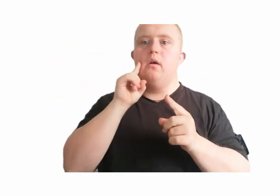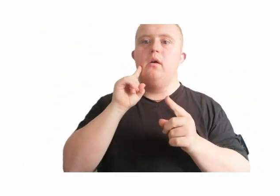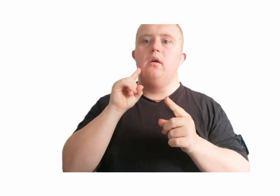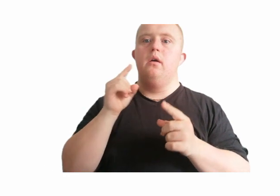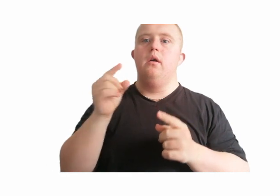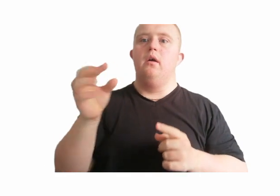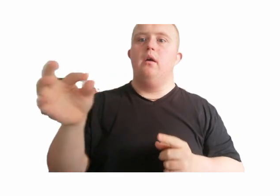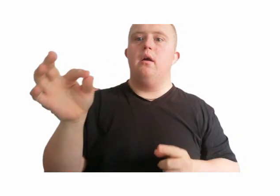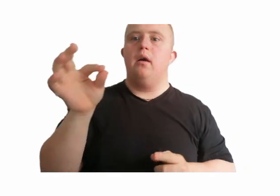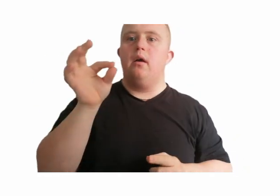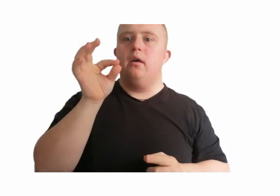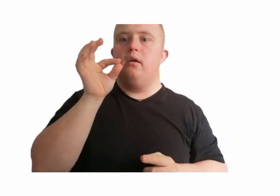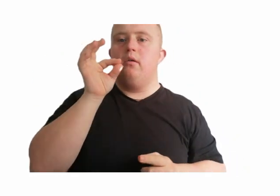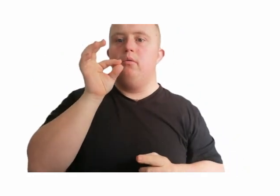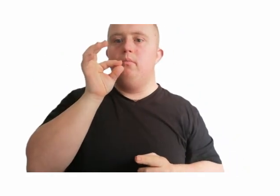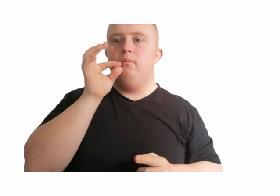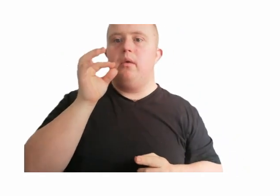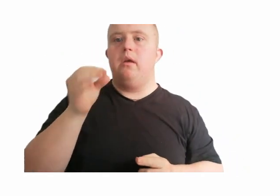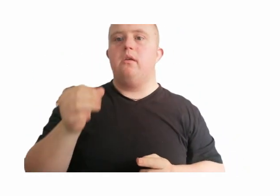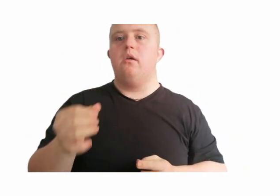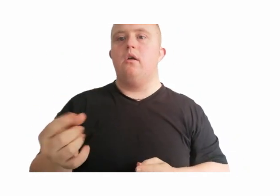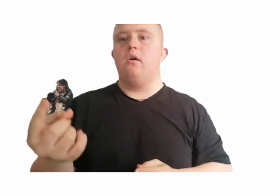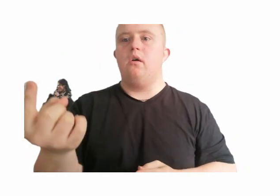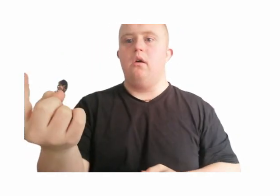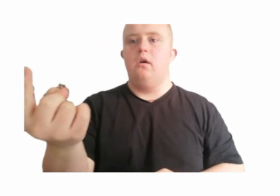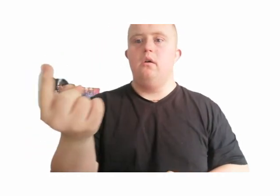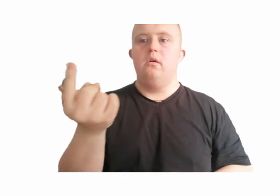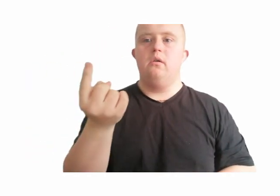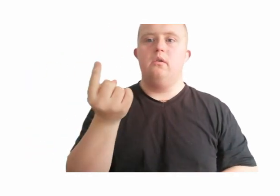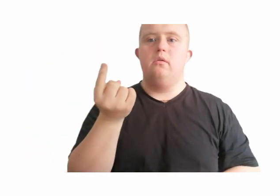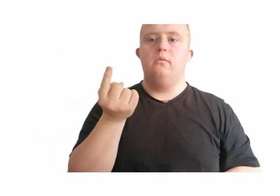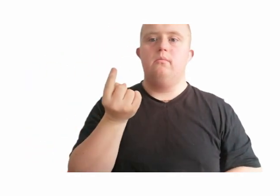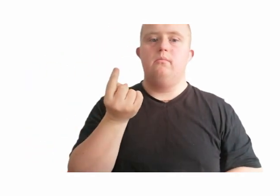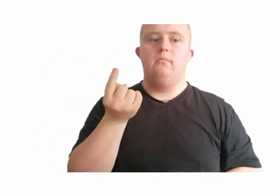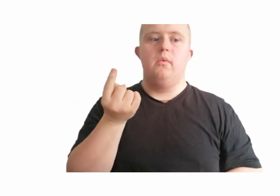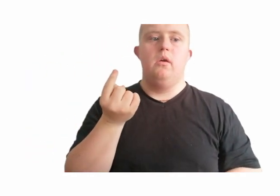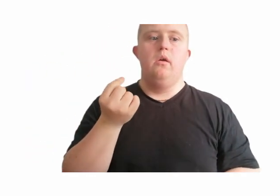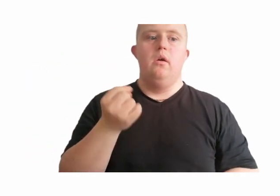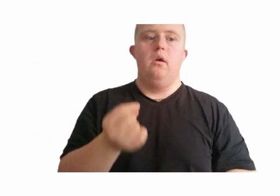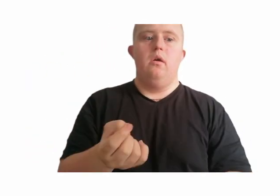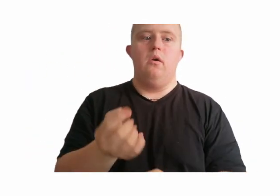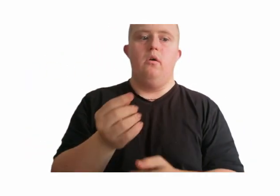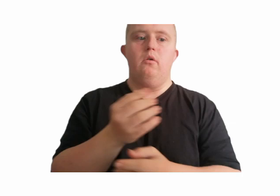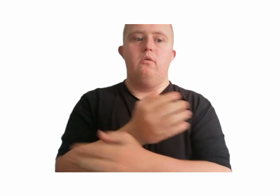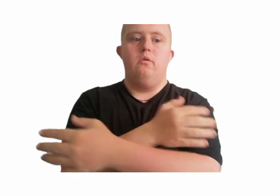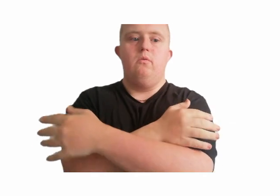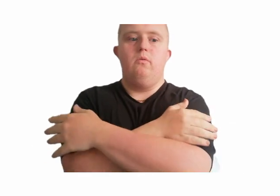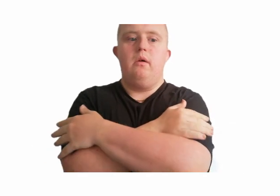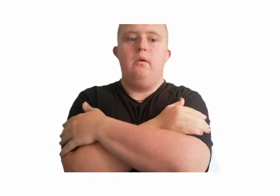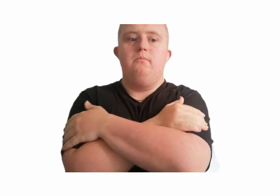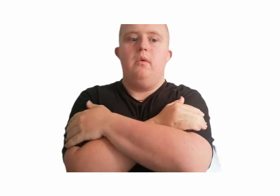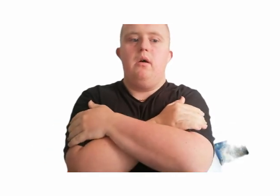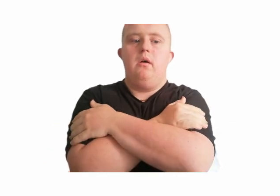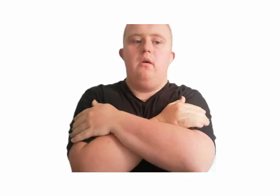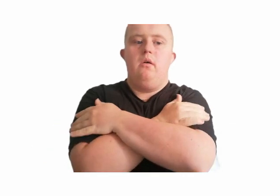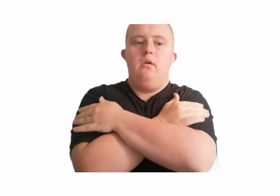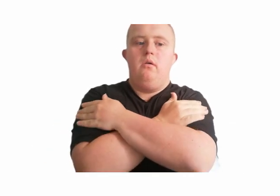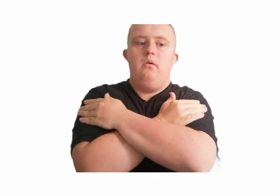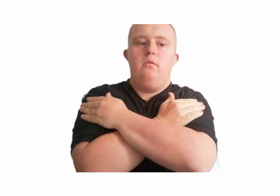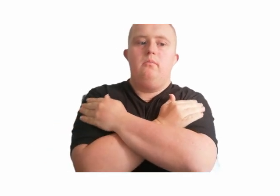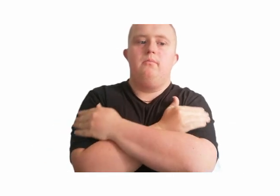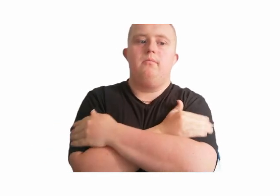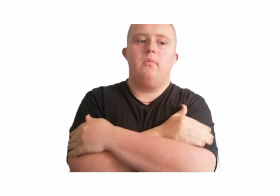Asking me to go, and hold you in my